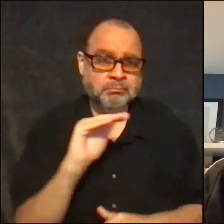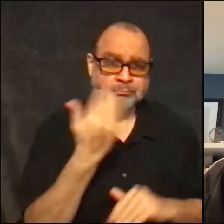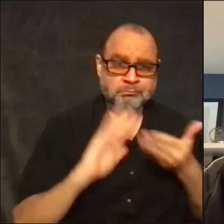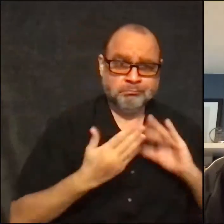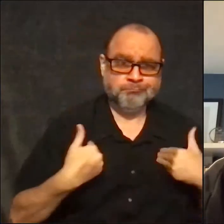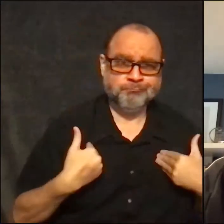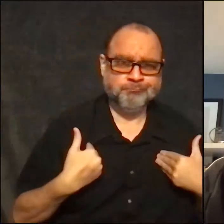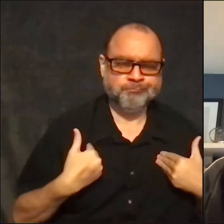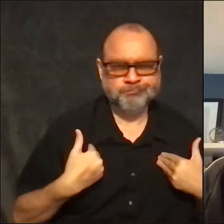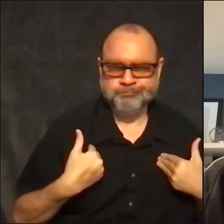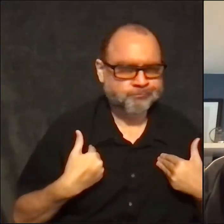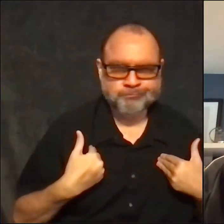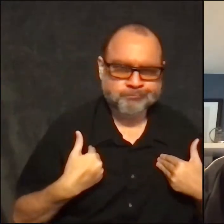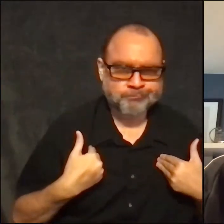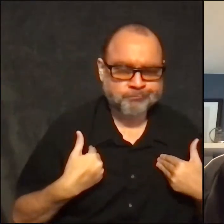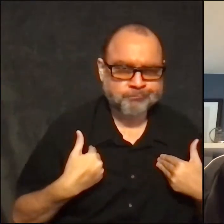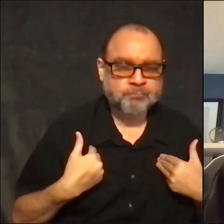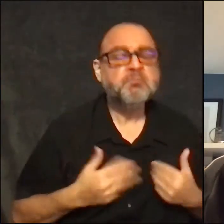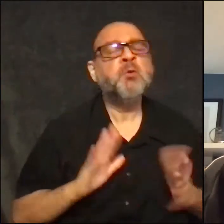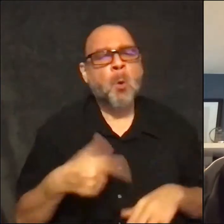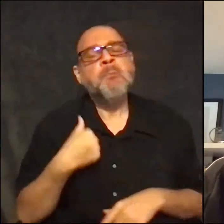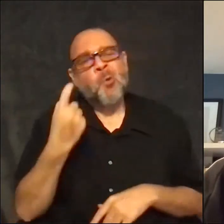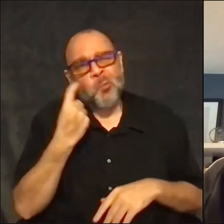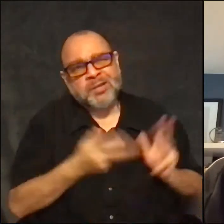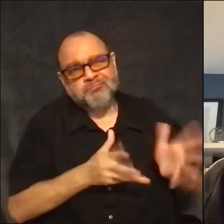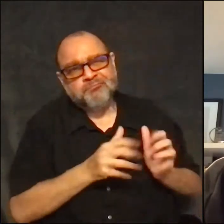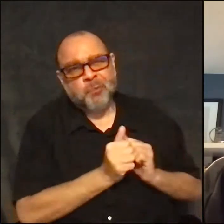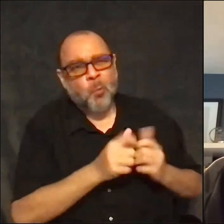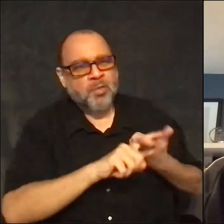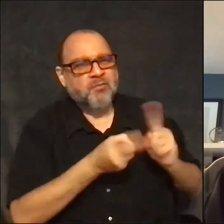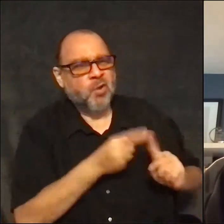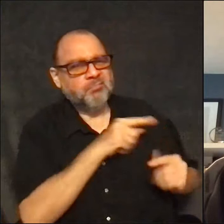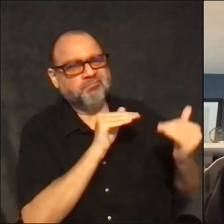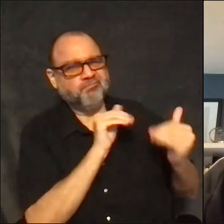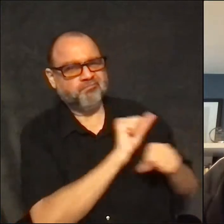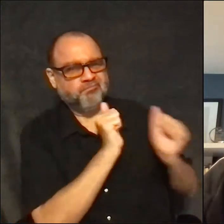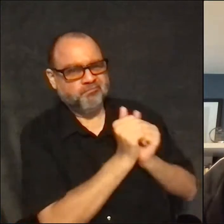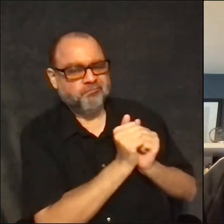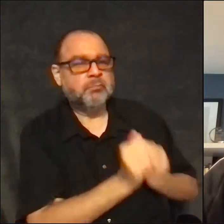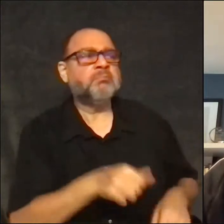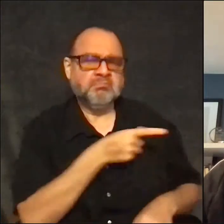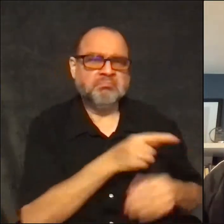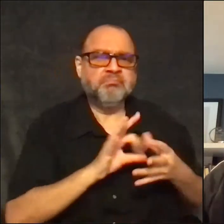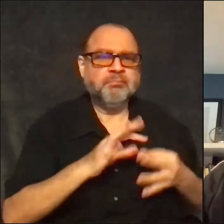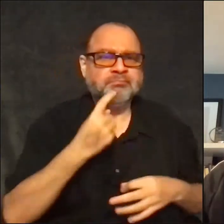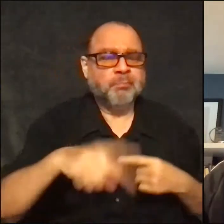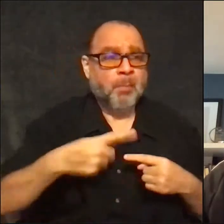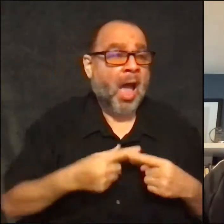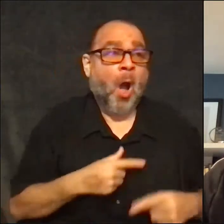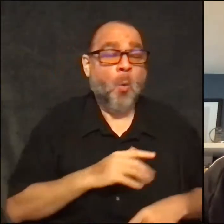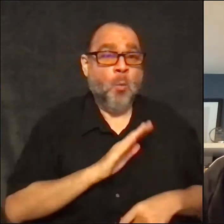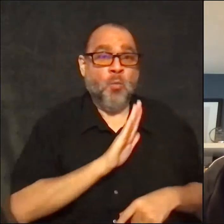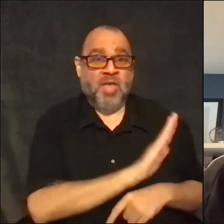that the present challenges that I'm going through as a Black man in tech were literally a carbon copy of